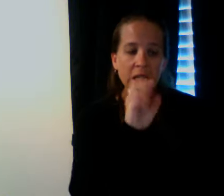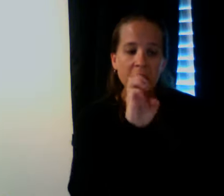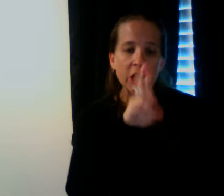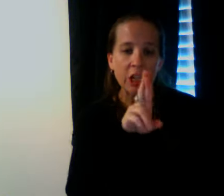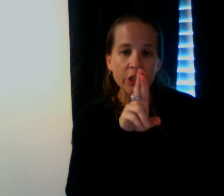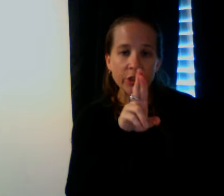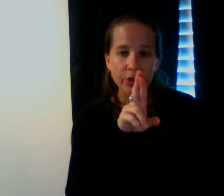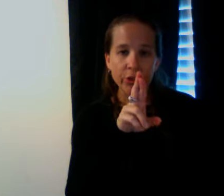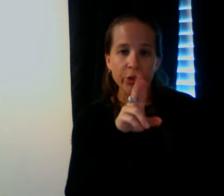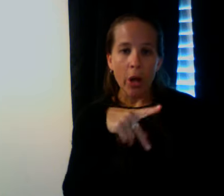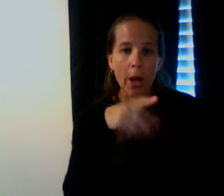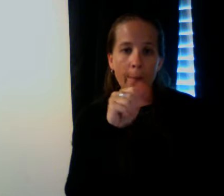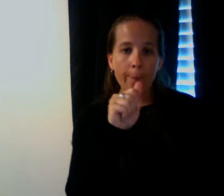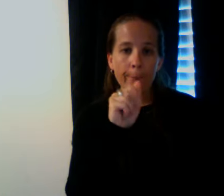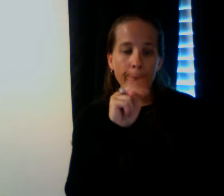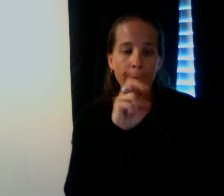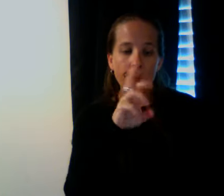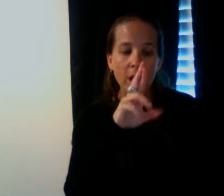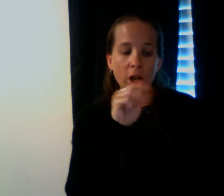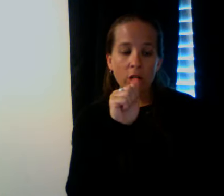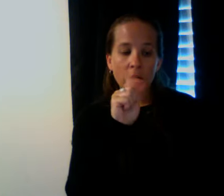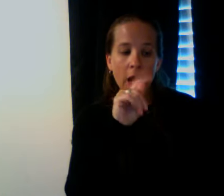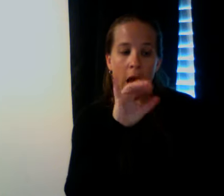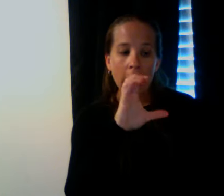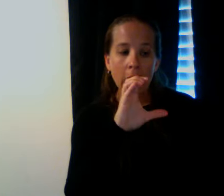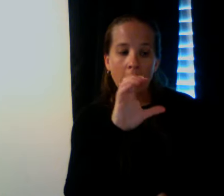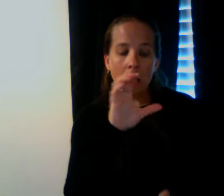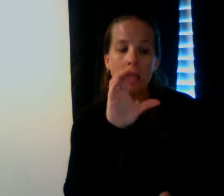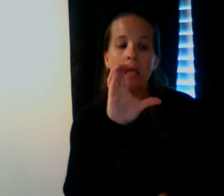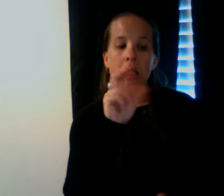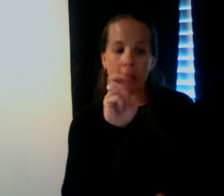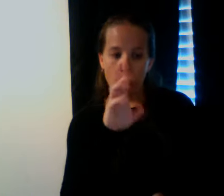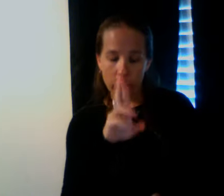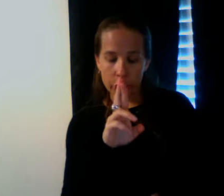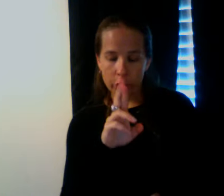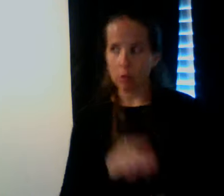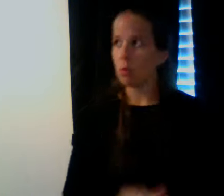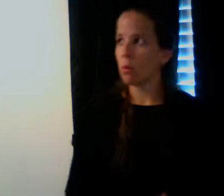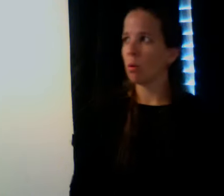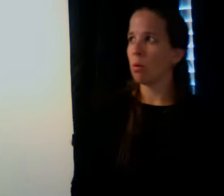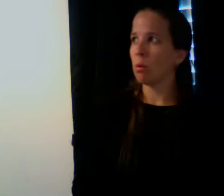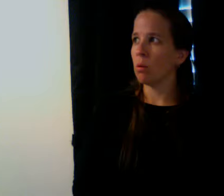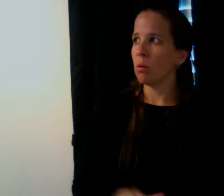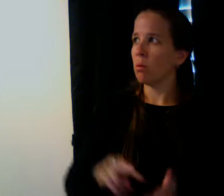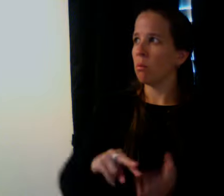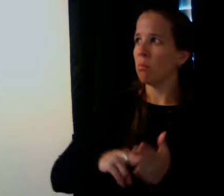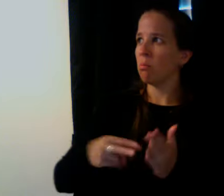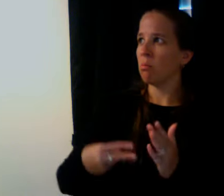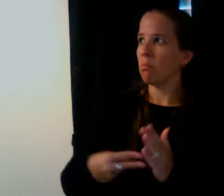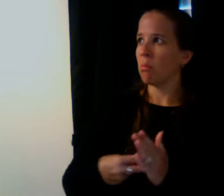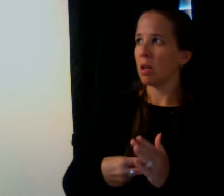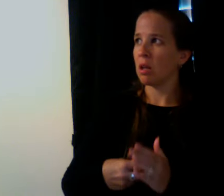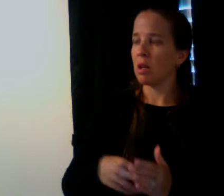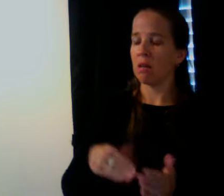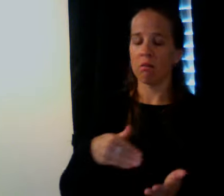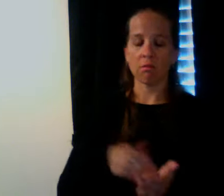pancreas. I didn't even know what a pancreas was. The doctors told me this was almost certainly a type of cancer that is